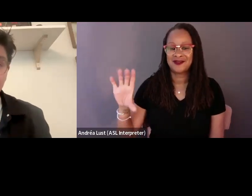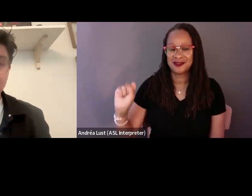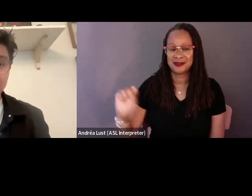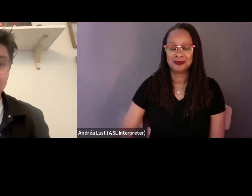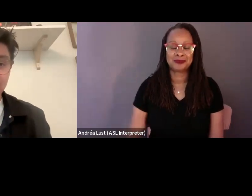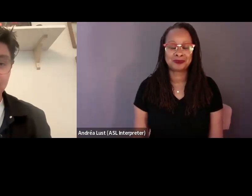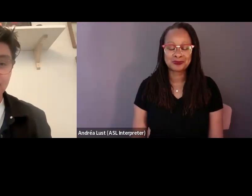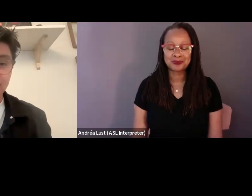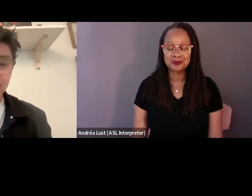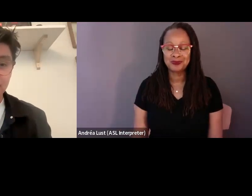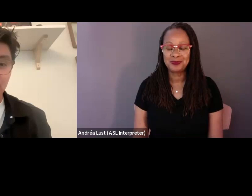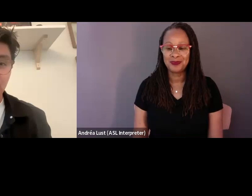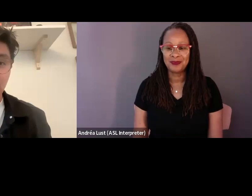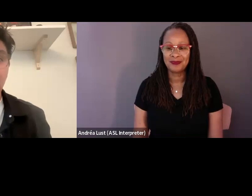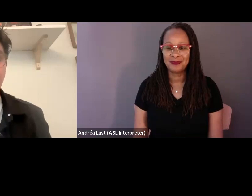www.documentary.org/FallDocs.